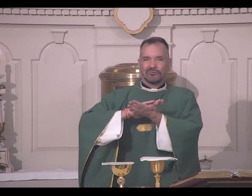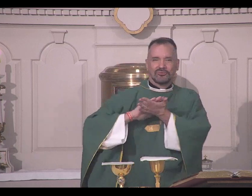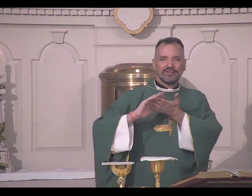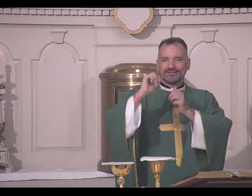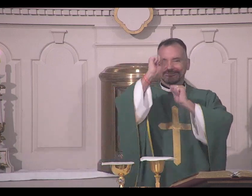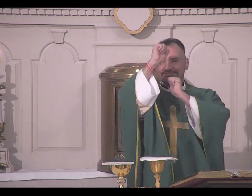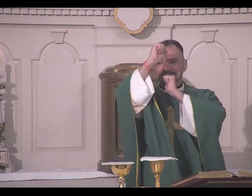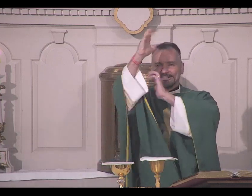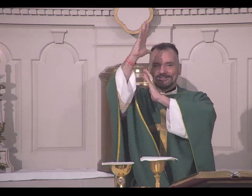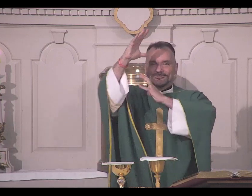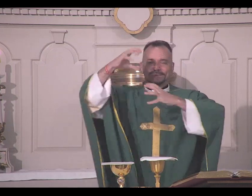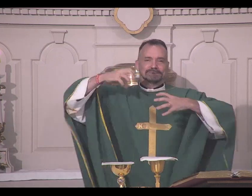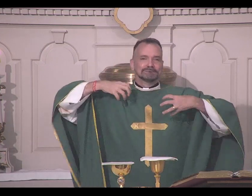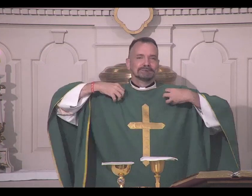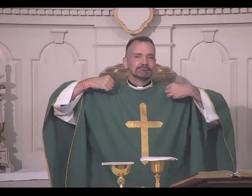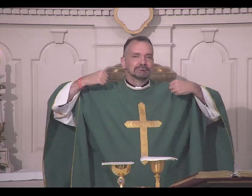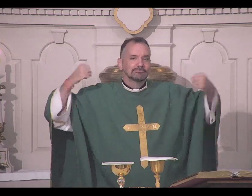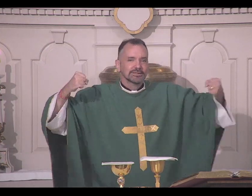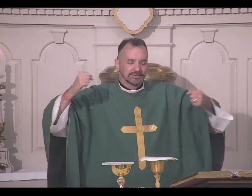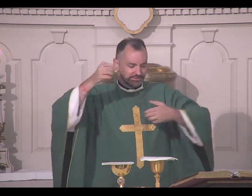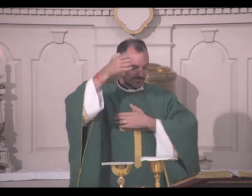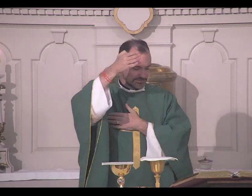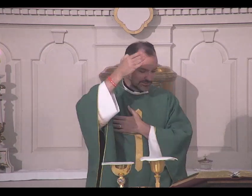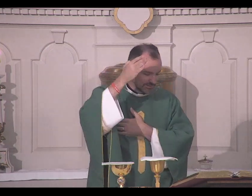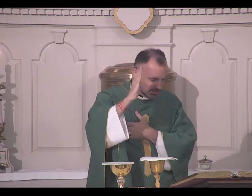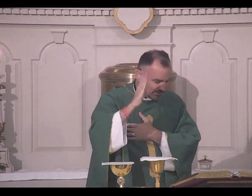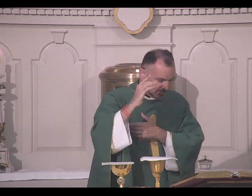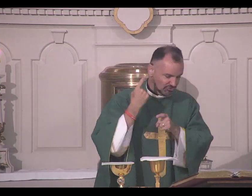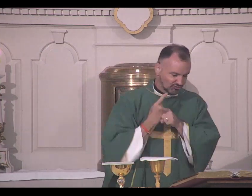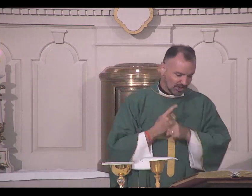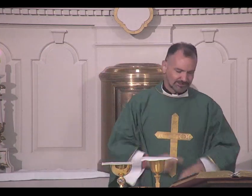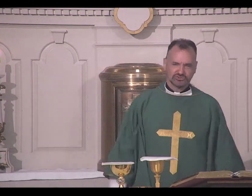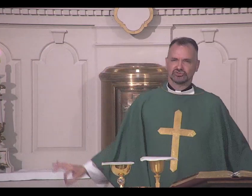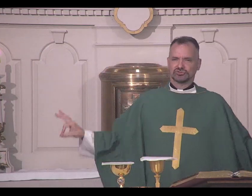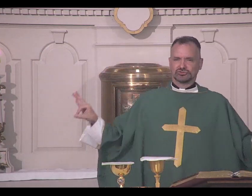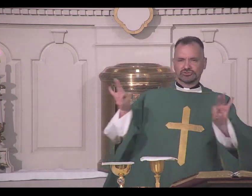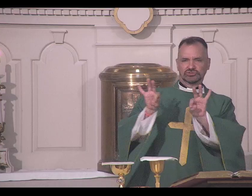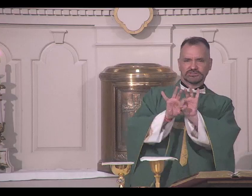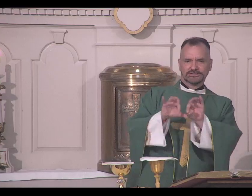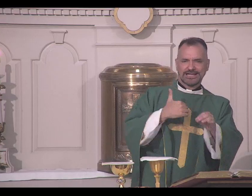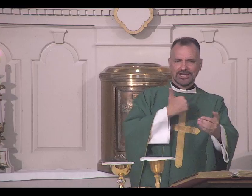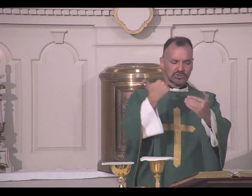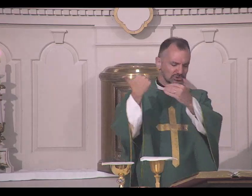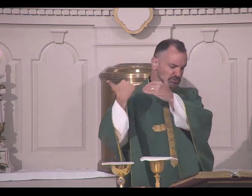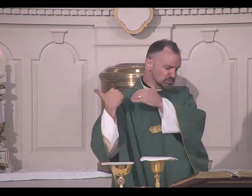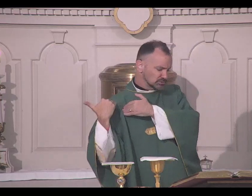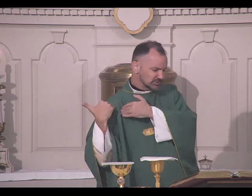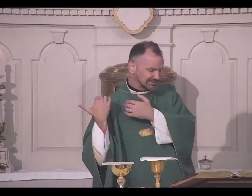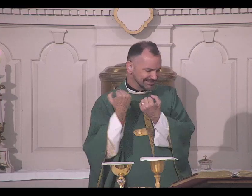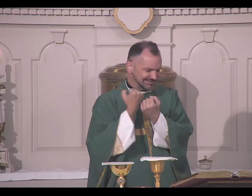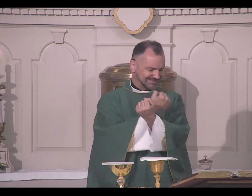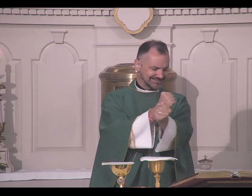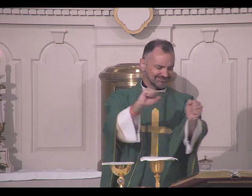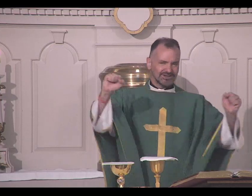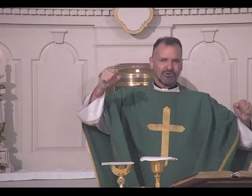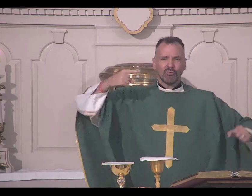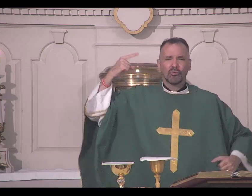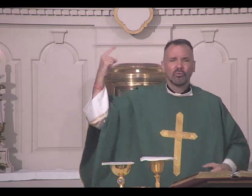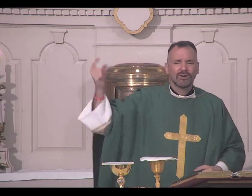It is truly right and just, our duty and our salvation, always and everywhere, to give you thanks, Lord, Holy